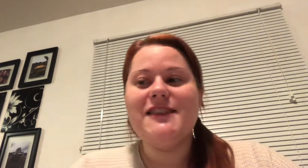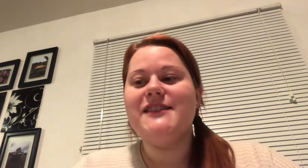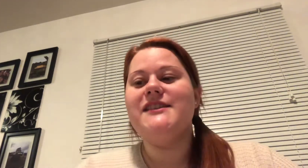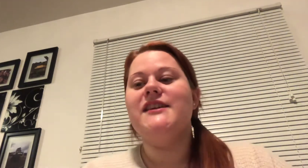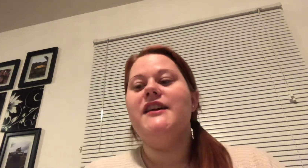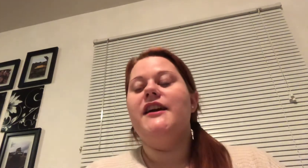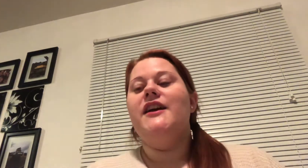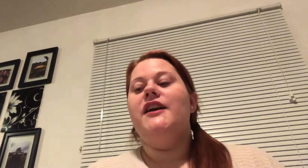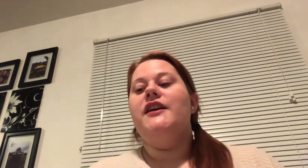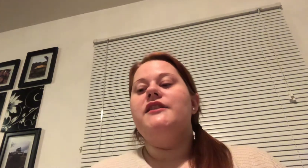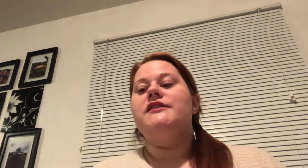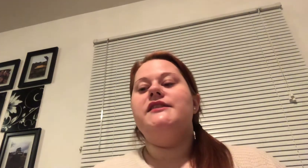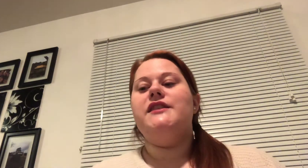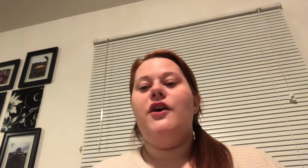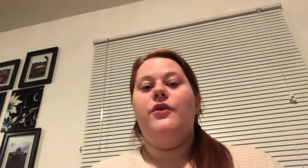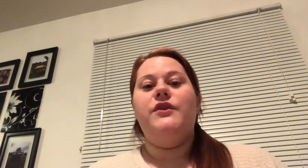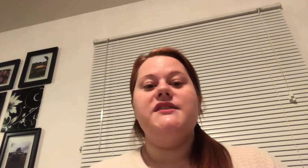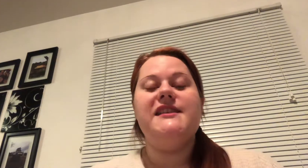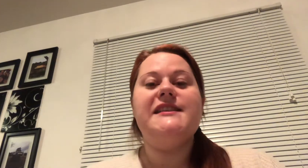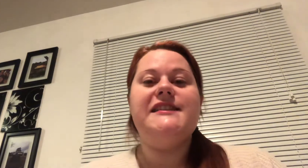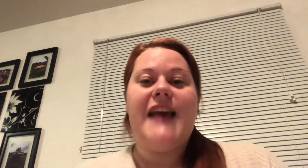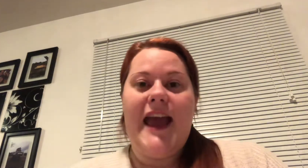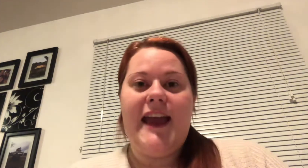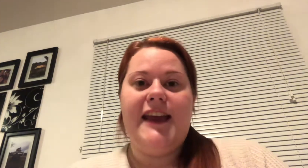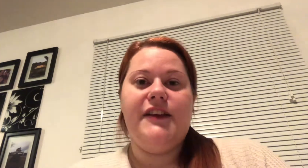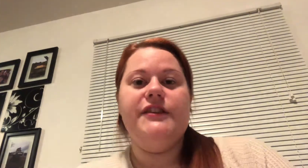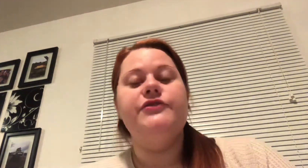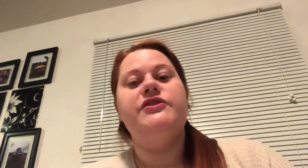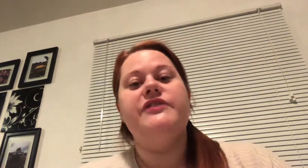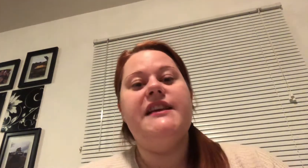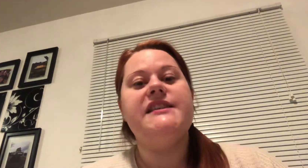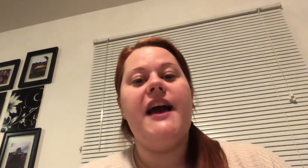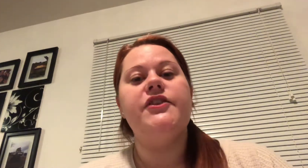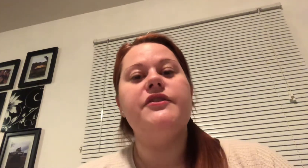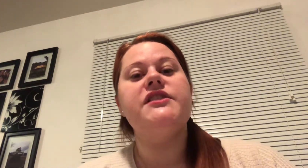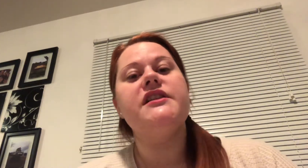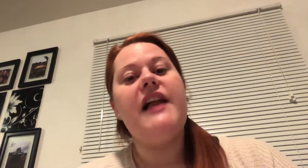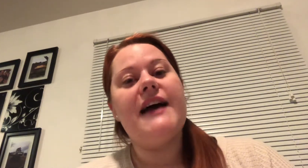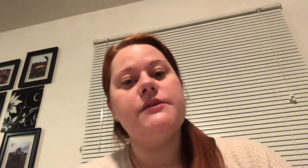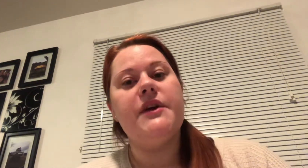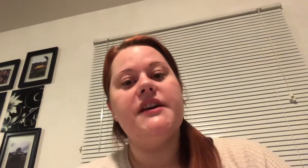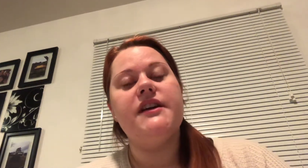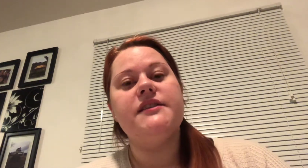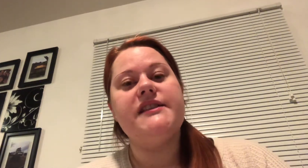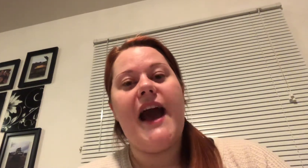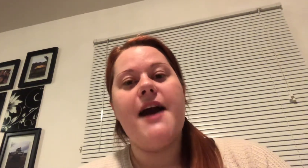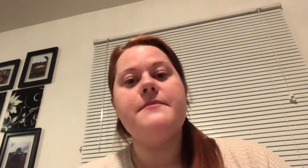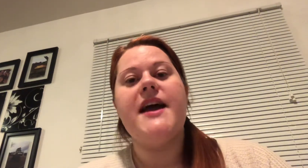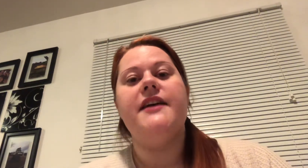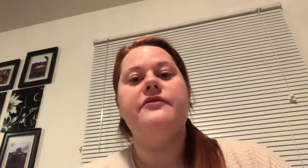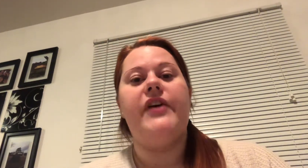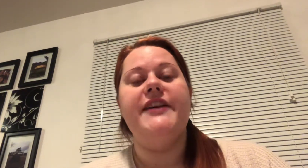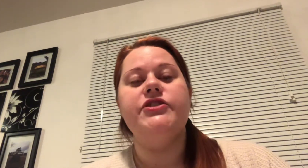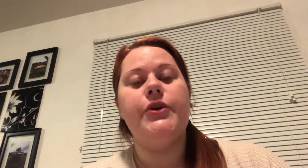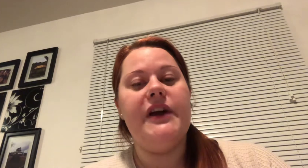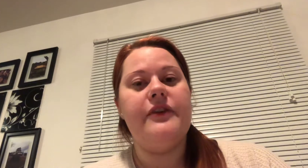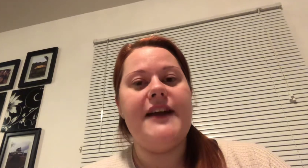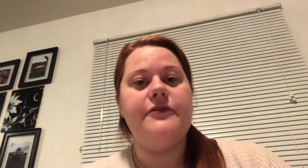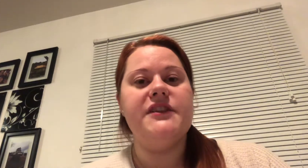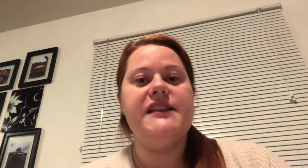Congrats. So today you do need to head over to the classwork tab and find your quick write for